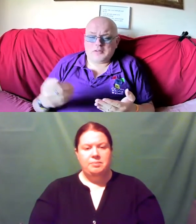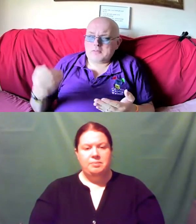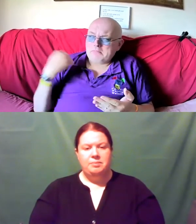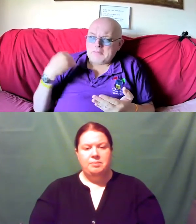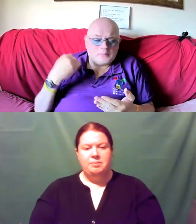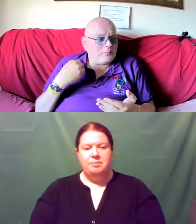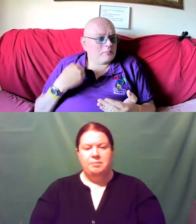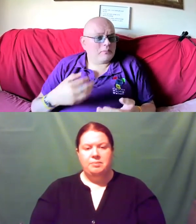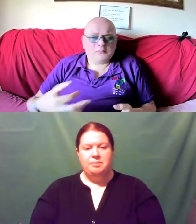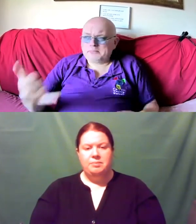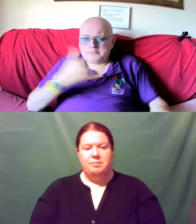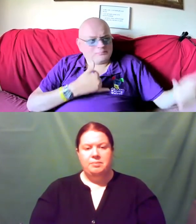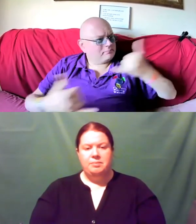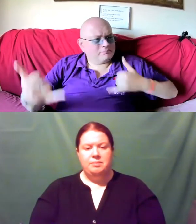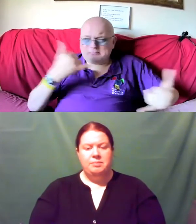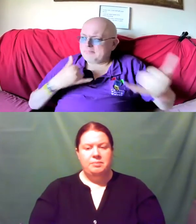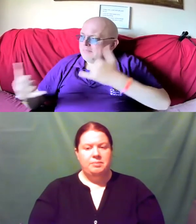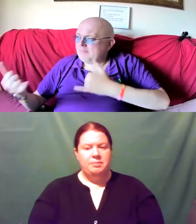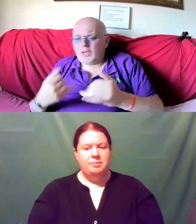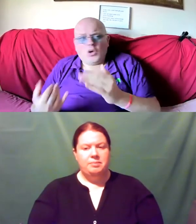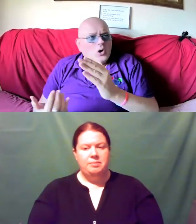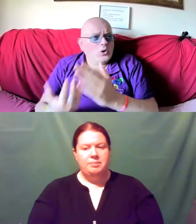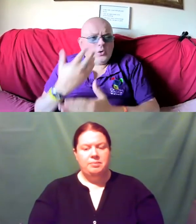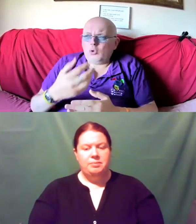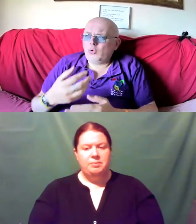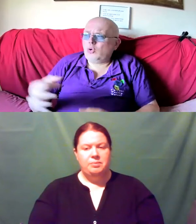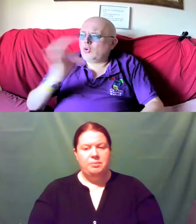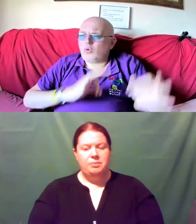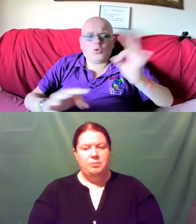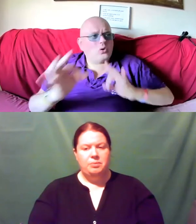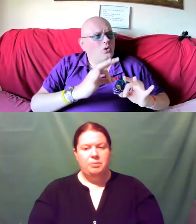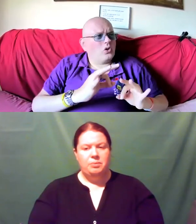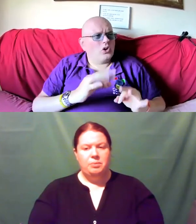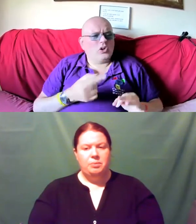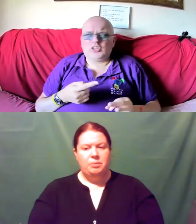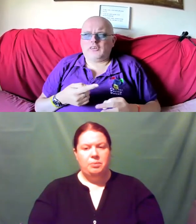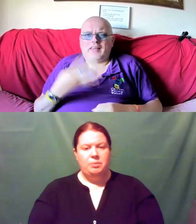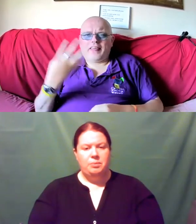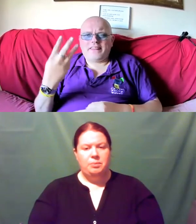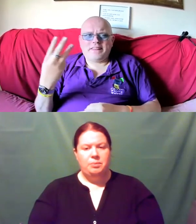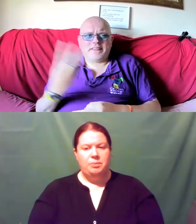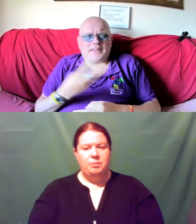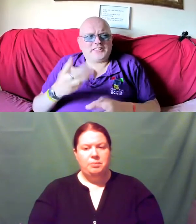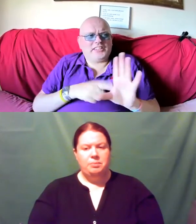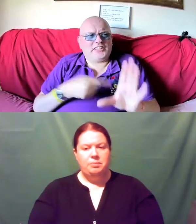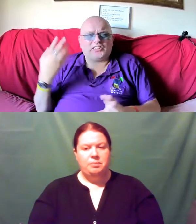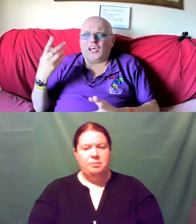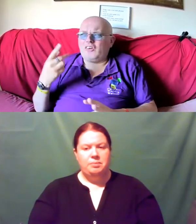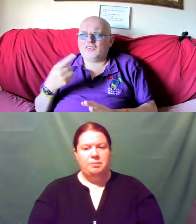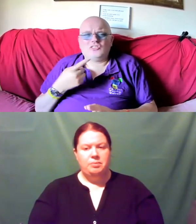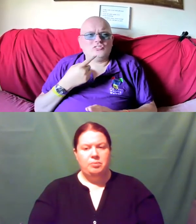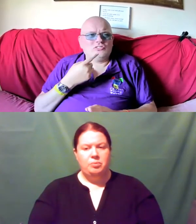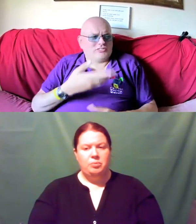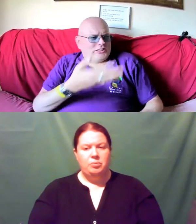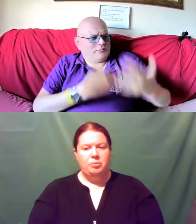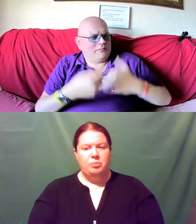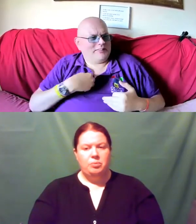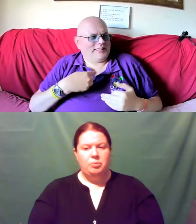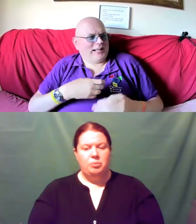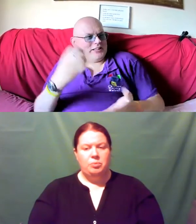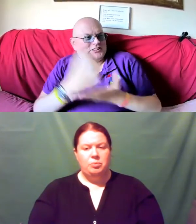new inquiries last month. So if you'd have said to me like 13 years ago that, you know, you'll be running the